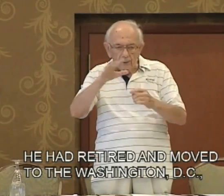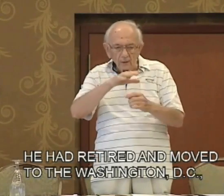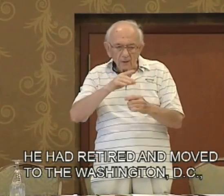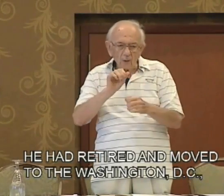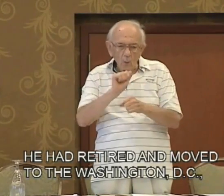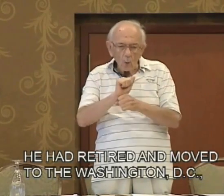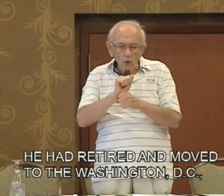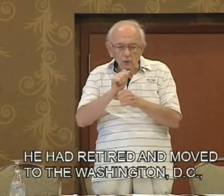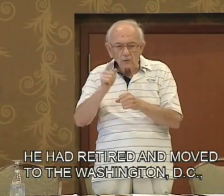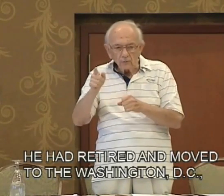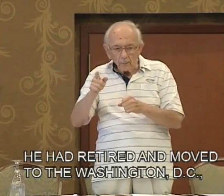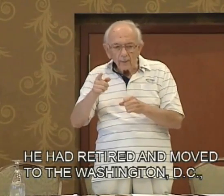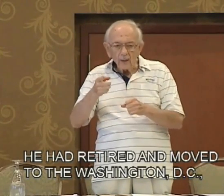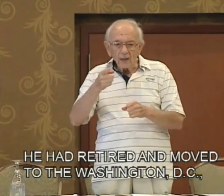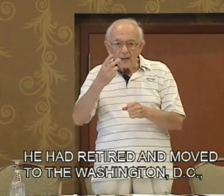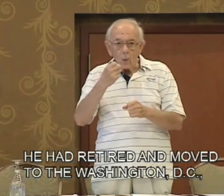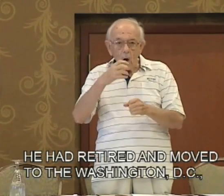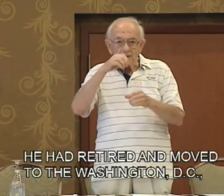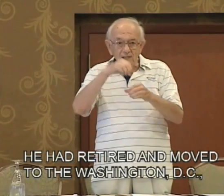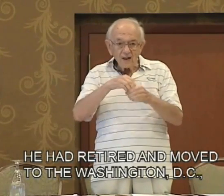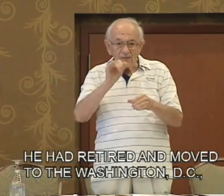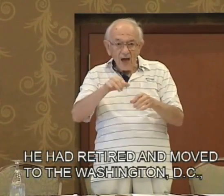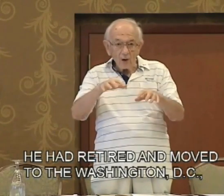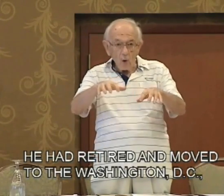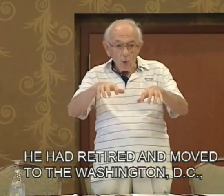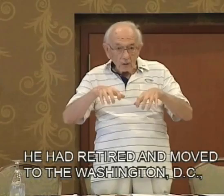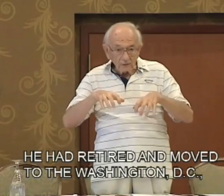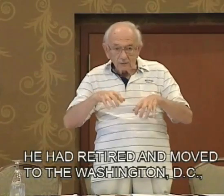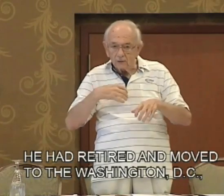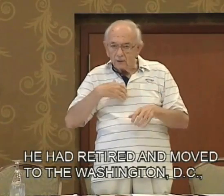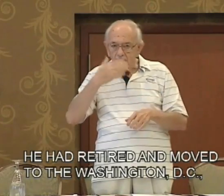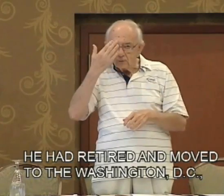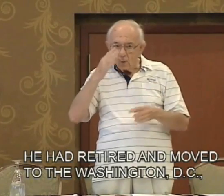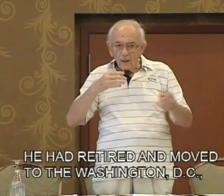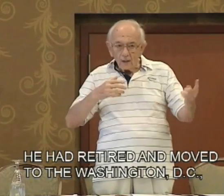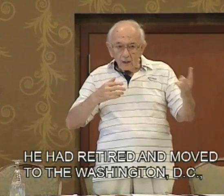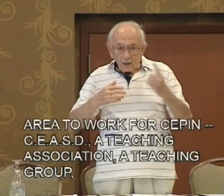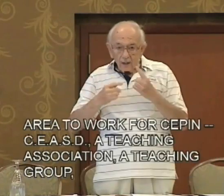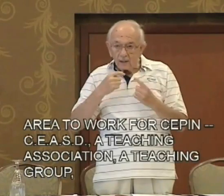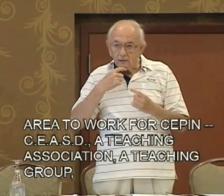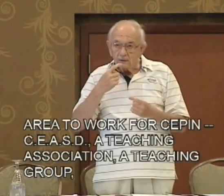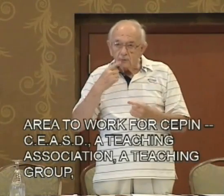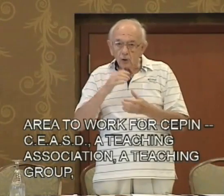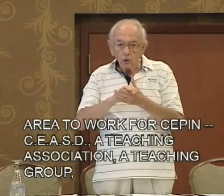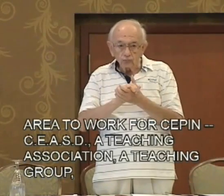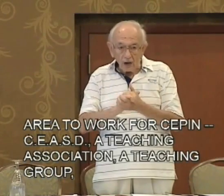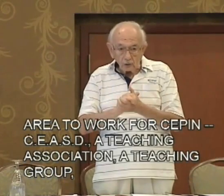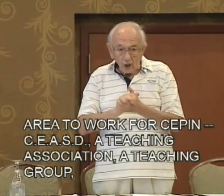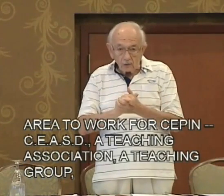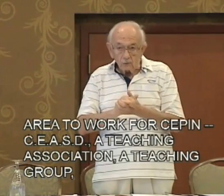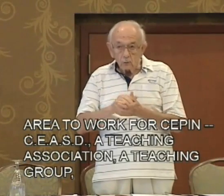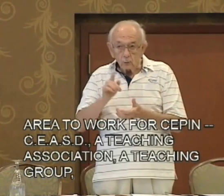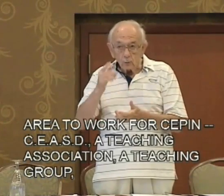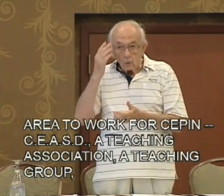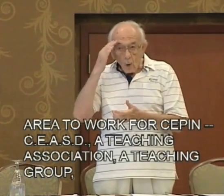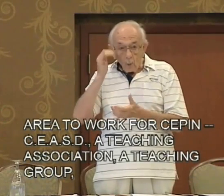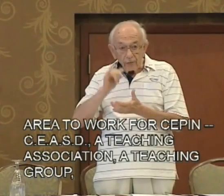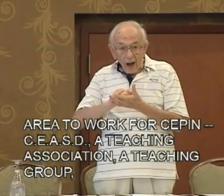CEASD it was a teaching association a teaching group and he happened to be in the audience and I did not know that but he approached me afterwards and